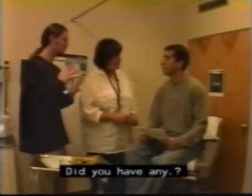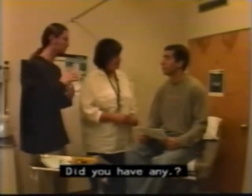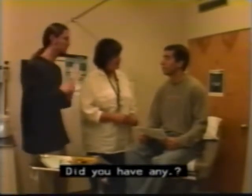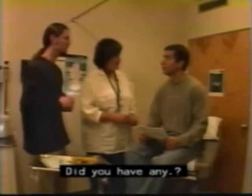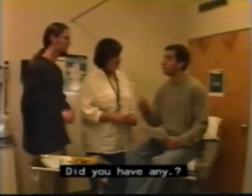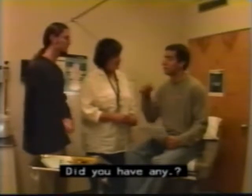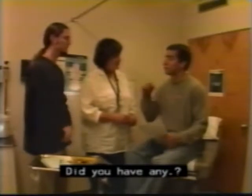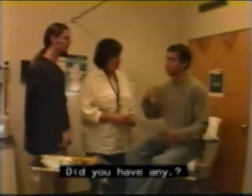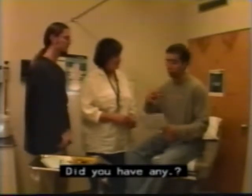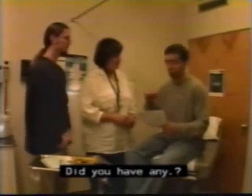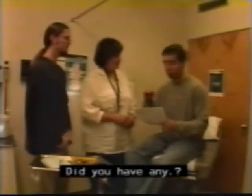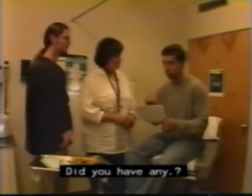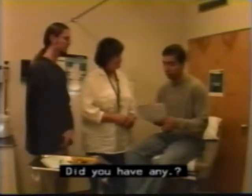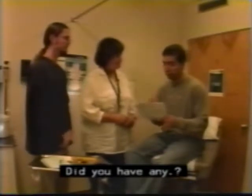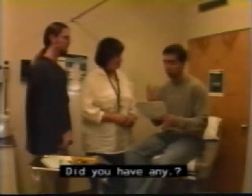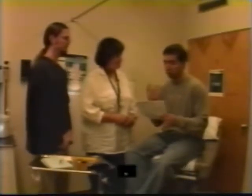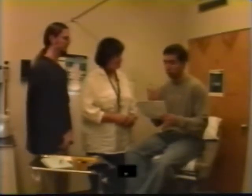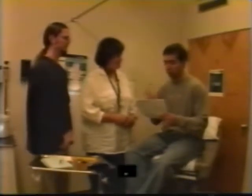Did you have any? Okay.